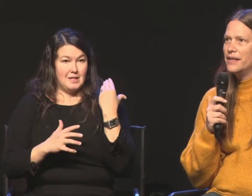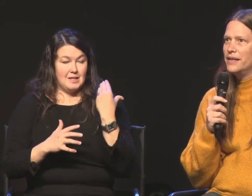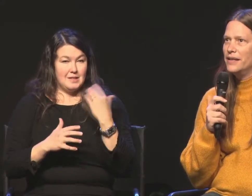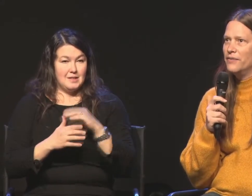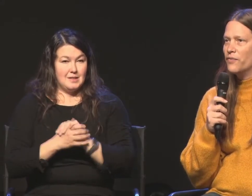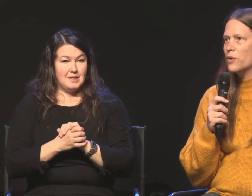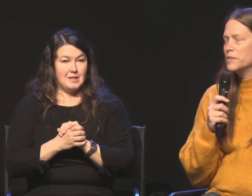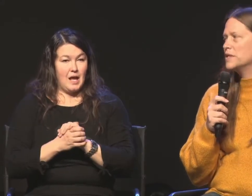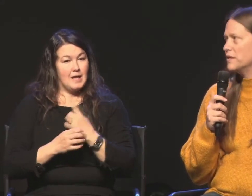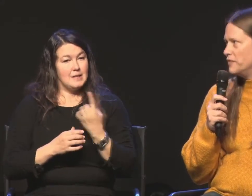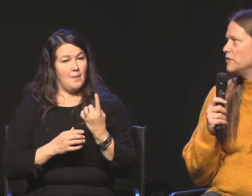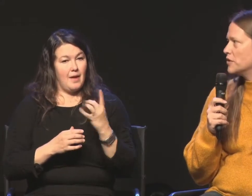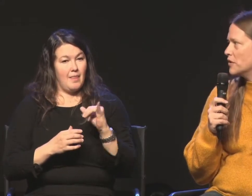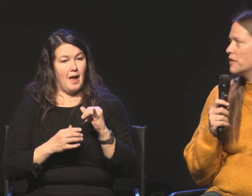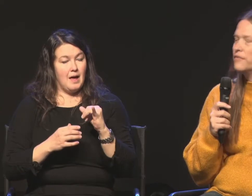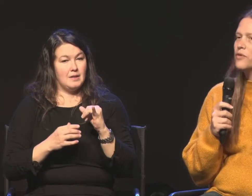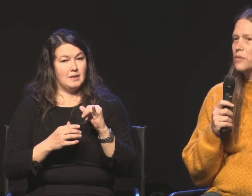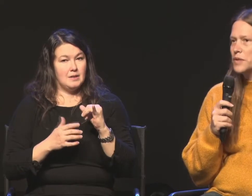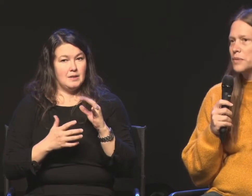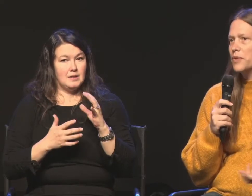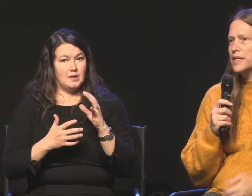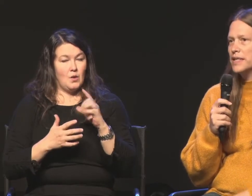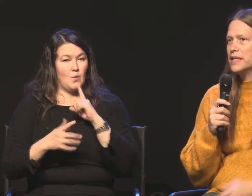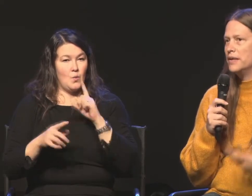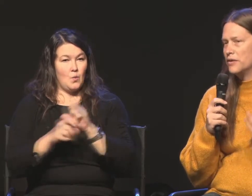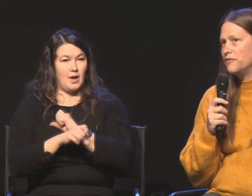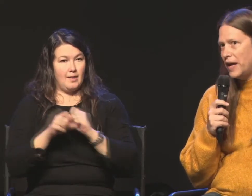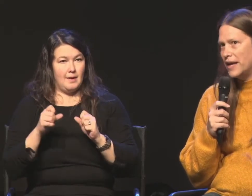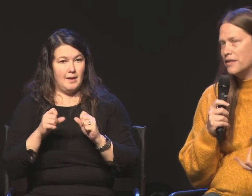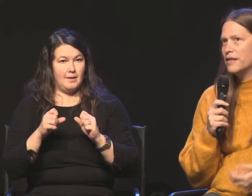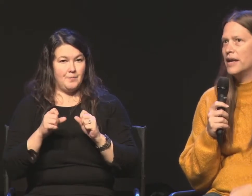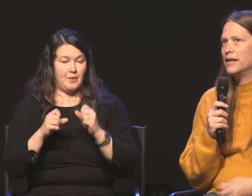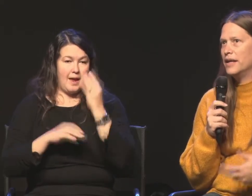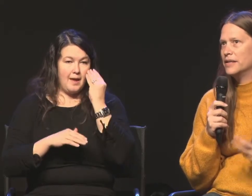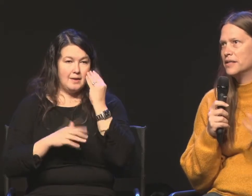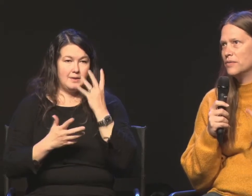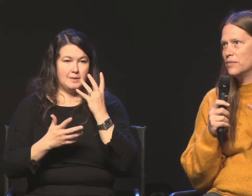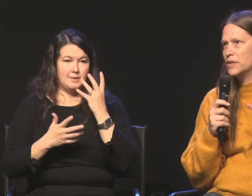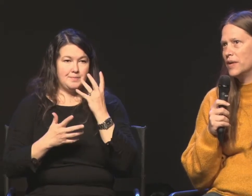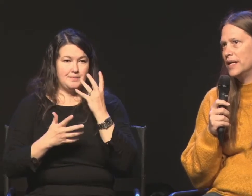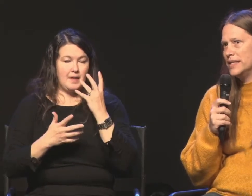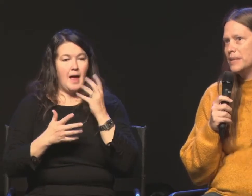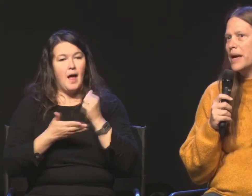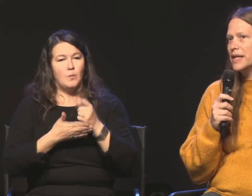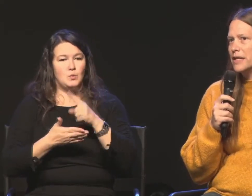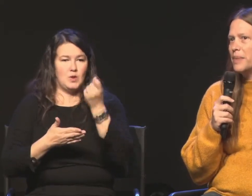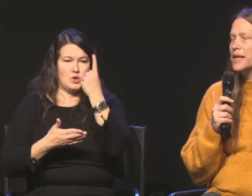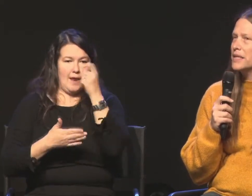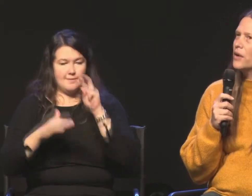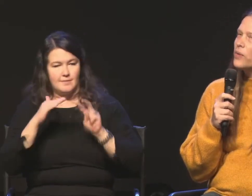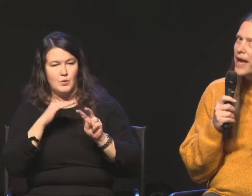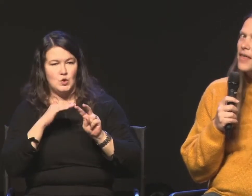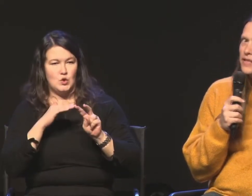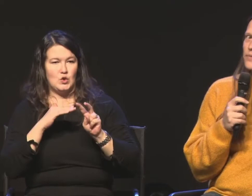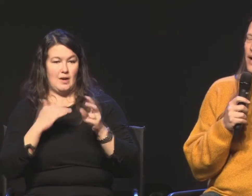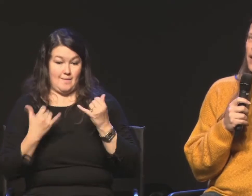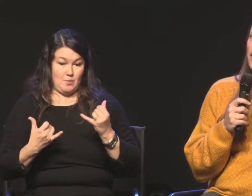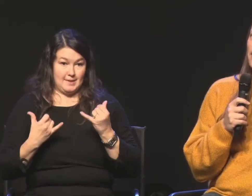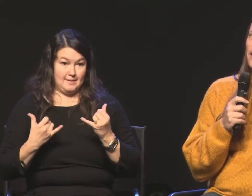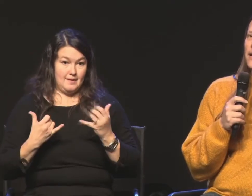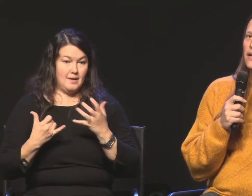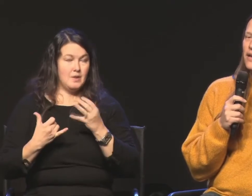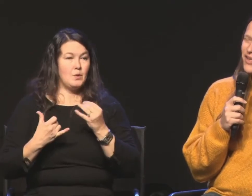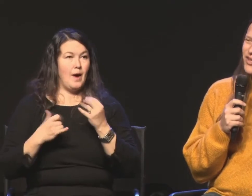that informs the future and informs your present and your faith. And so I can dig back into the past and I go, oh yeah, that's